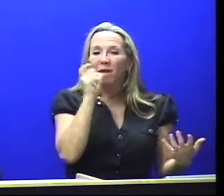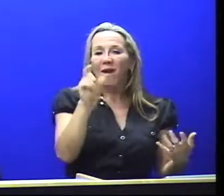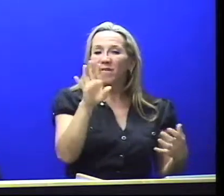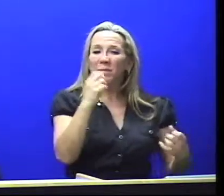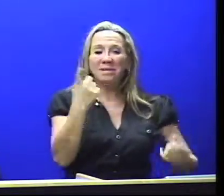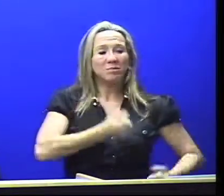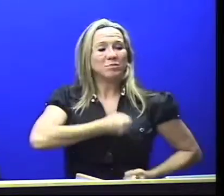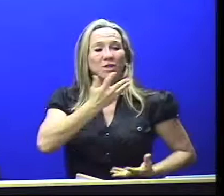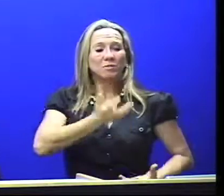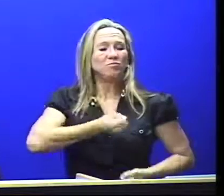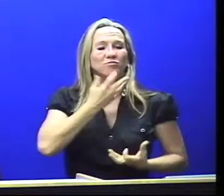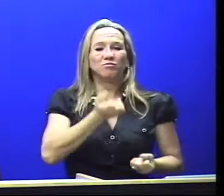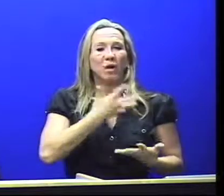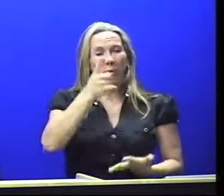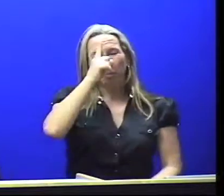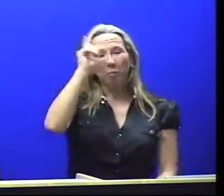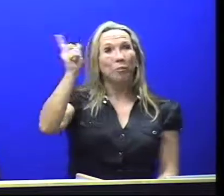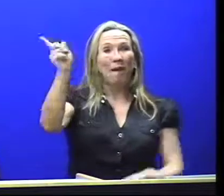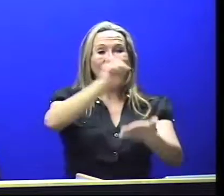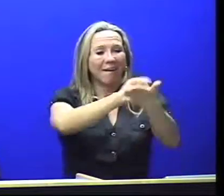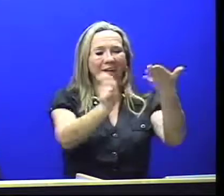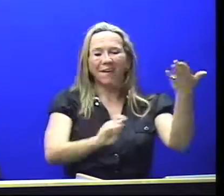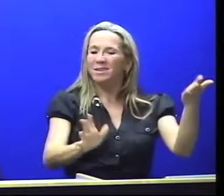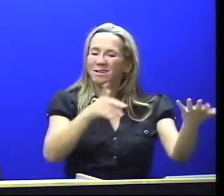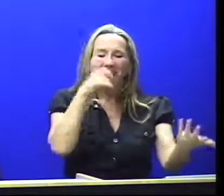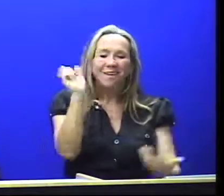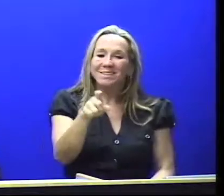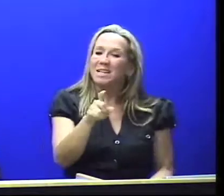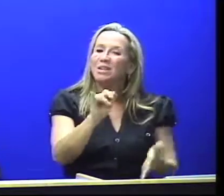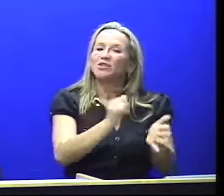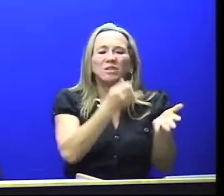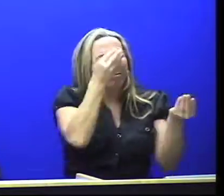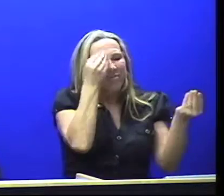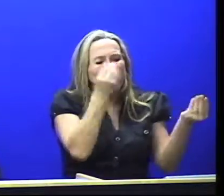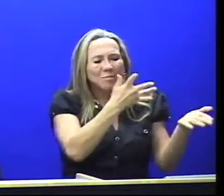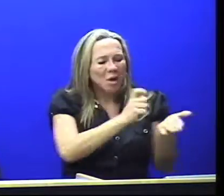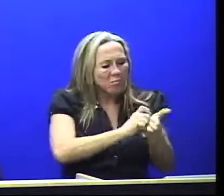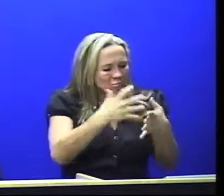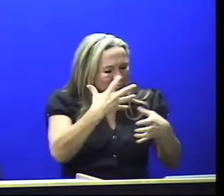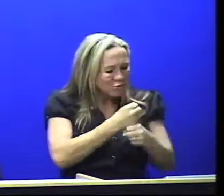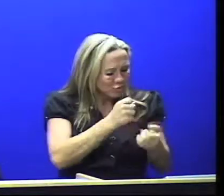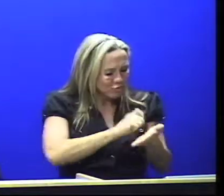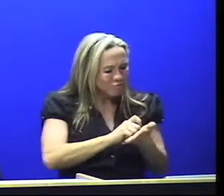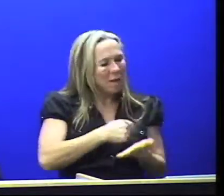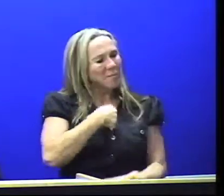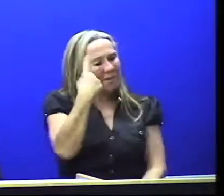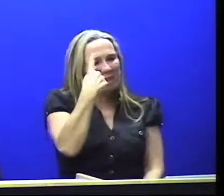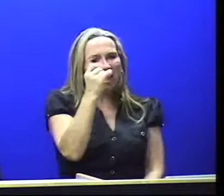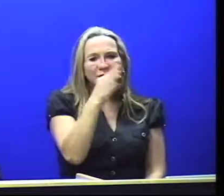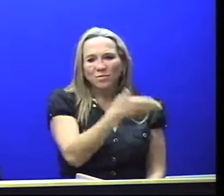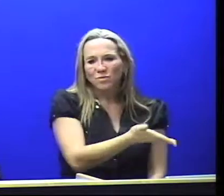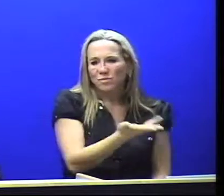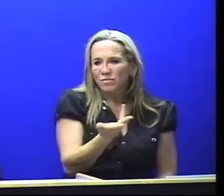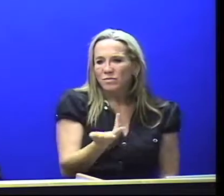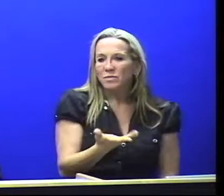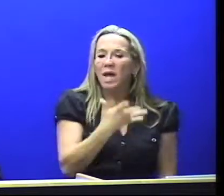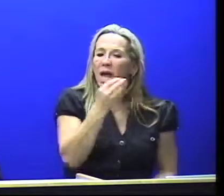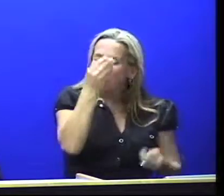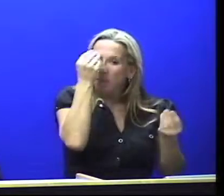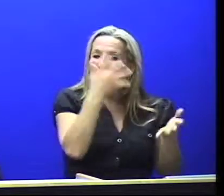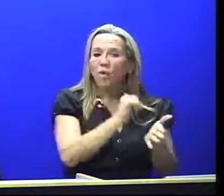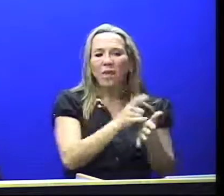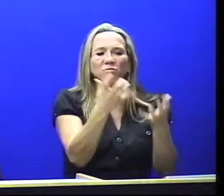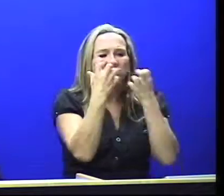poetic or brilliant. It just needs to let them know that you're thinking about them and to know that you